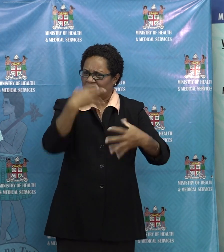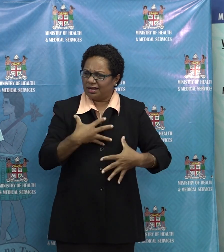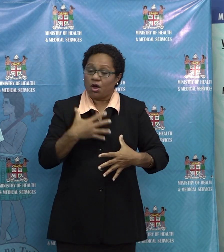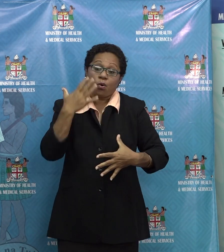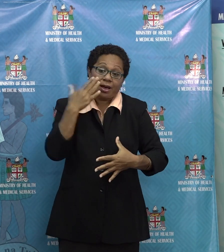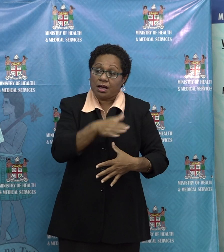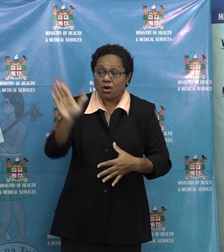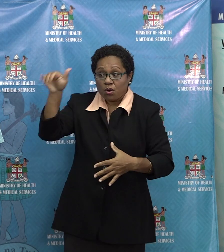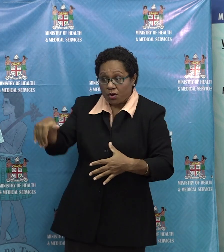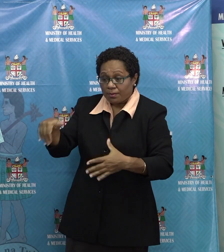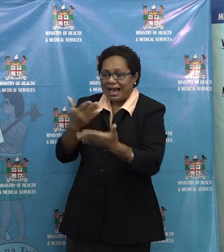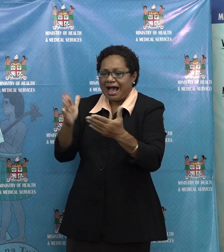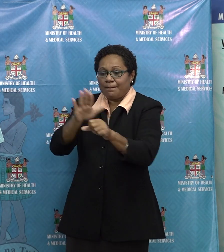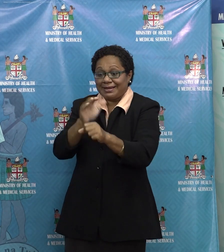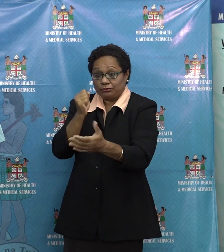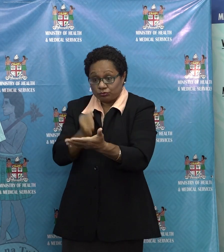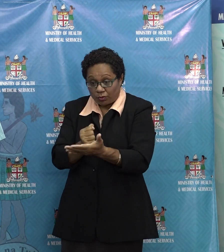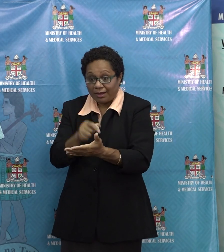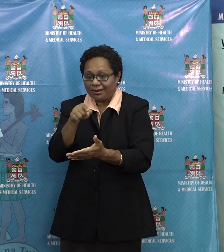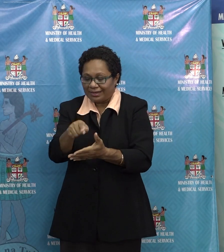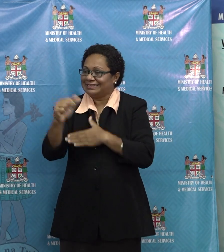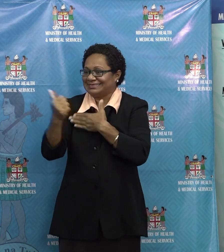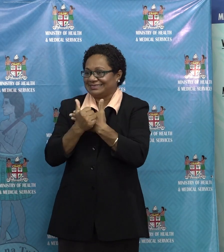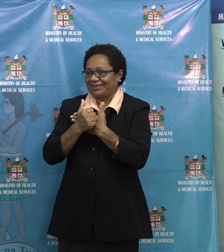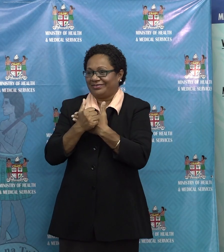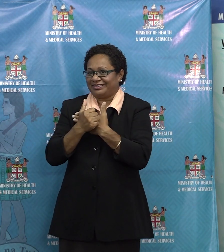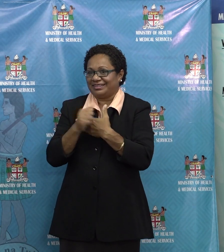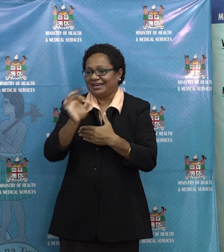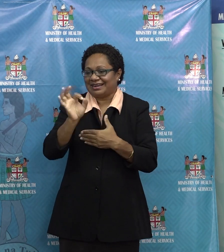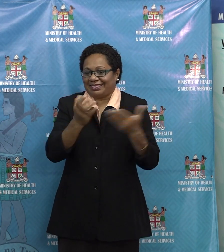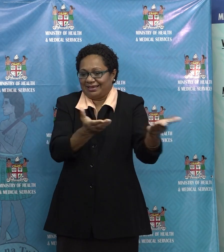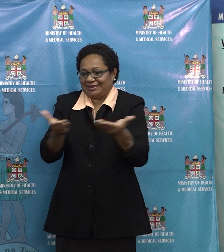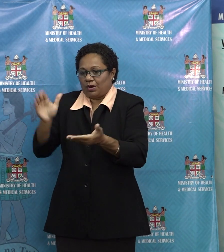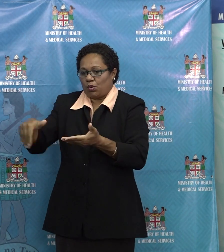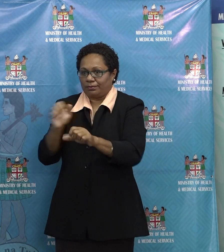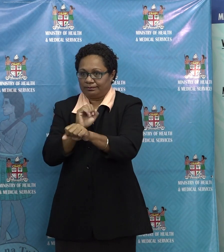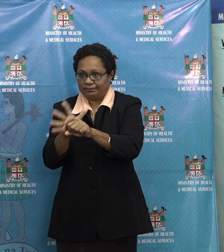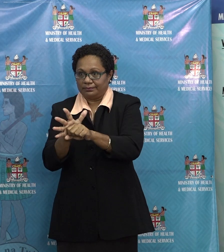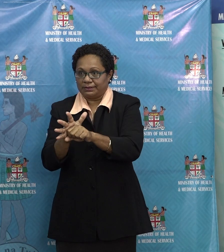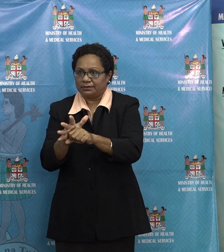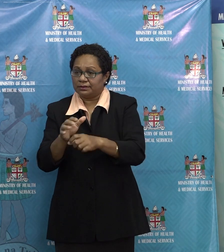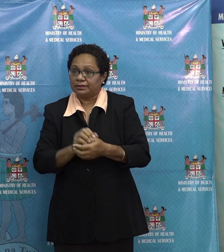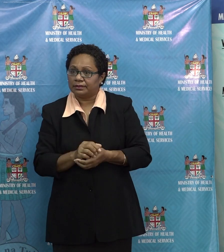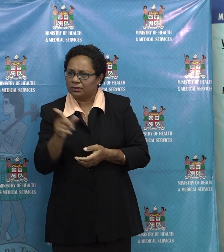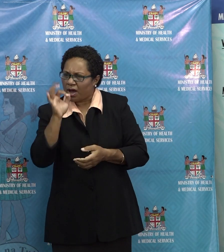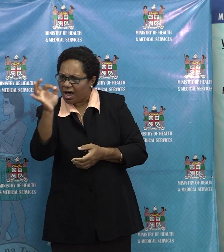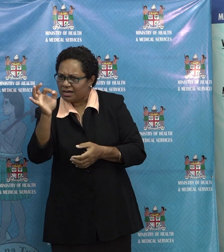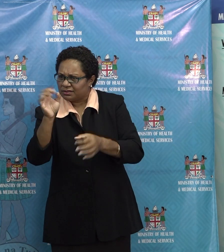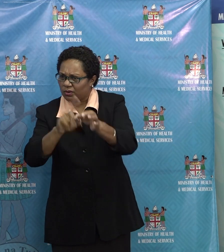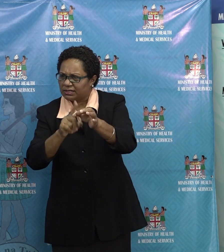you ensure that they are safe? So, are these from the FEMAT